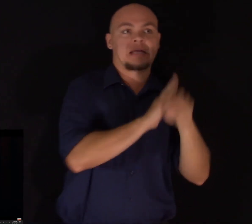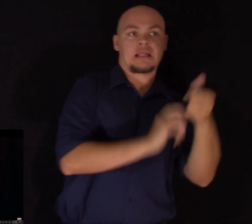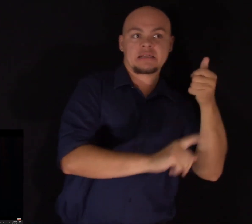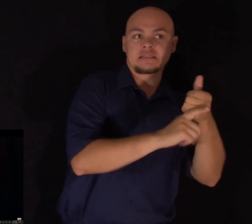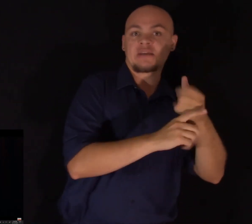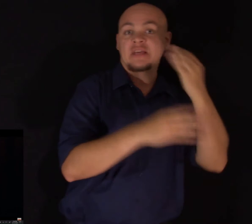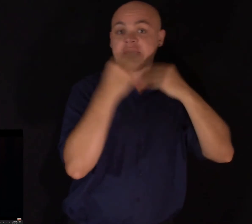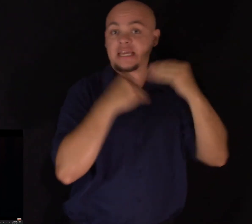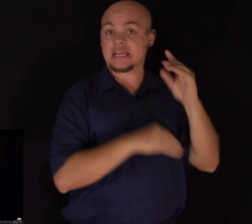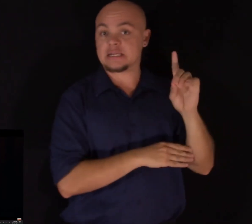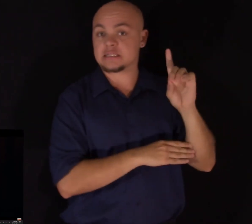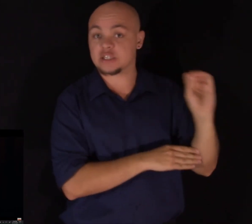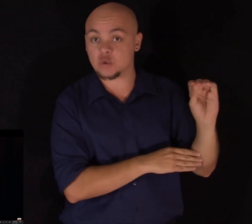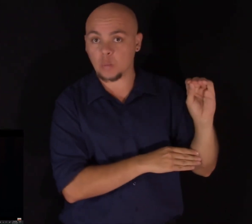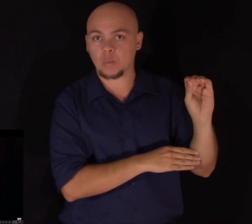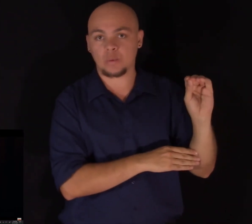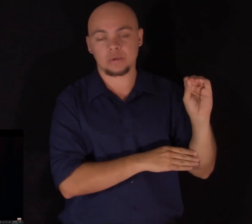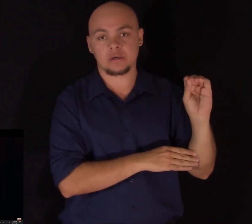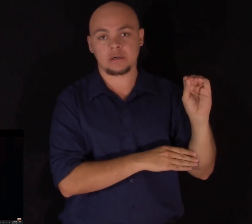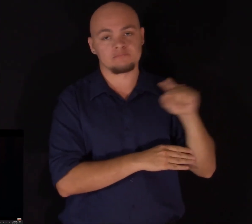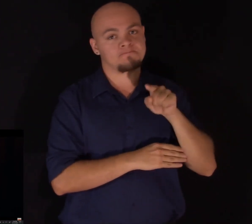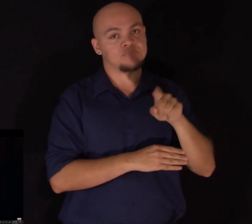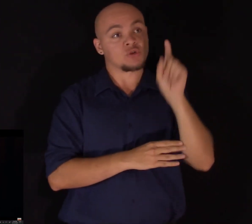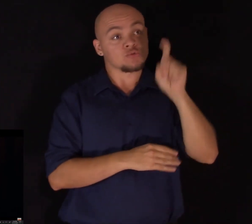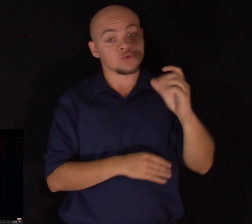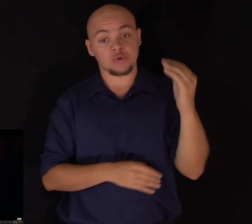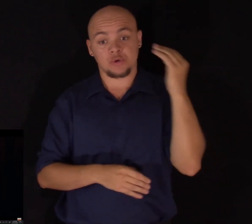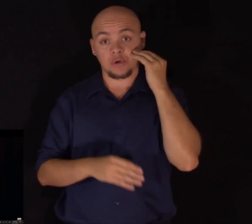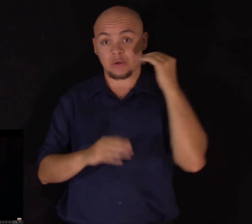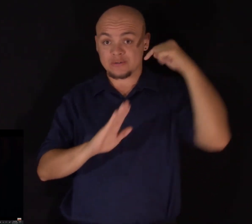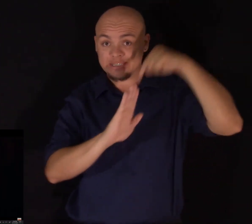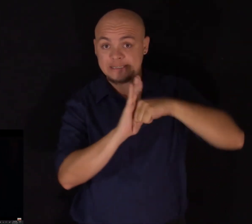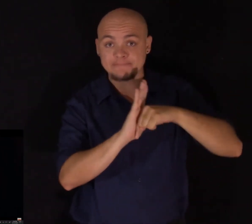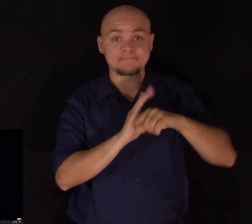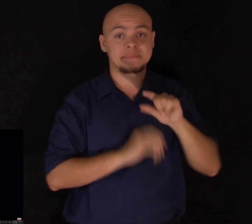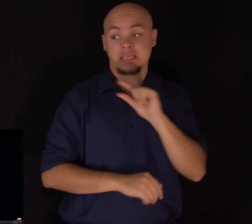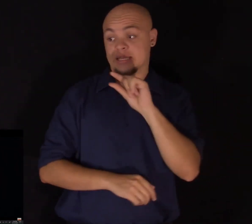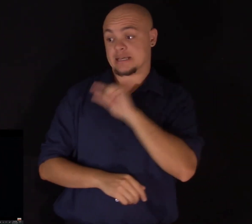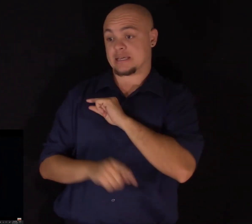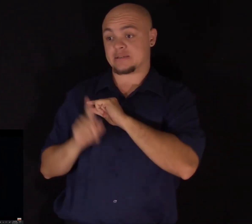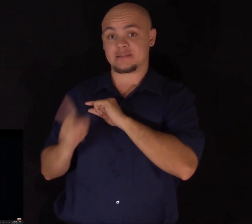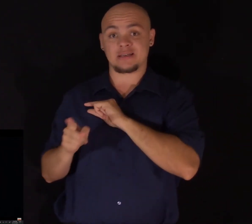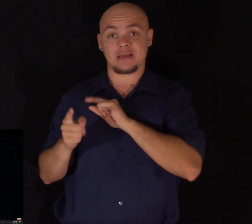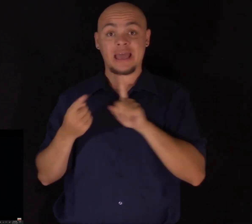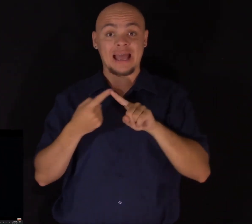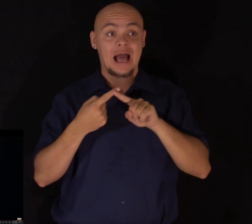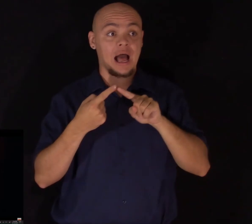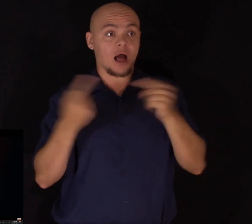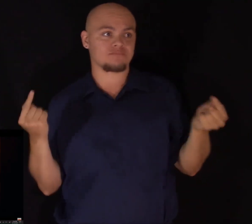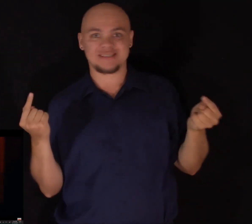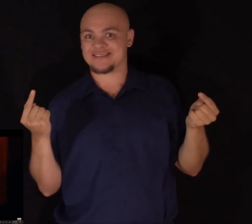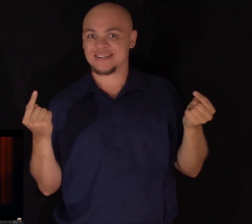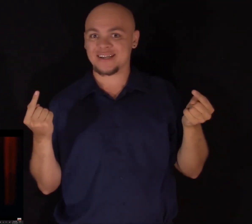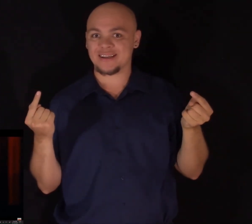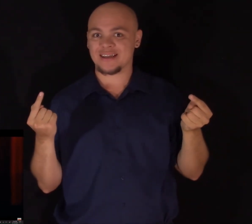disorders. And here's what you even need to know more. Guilt, inversely correlated with those